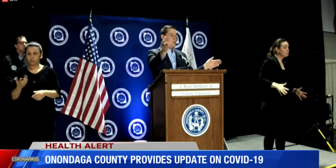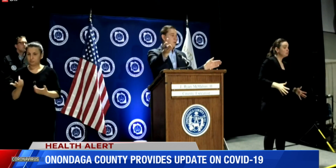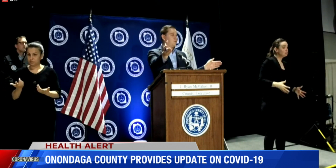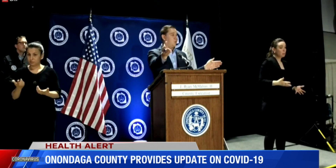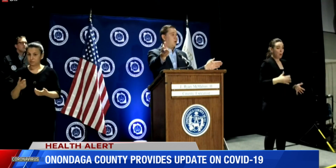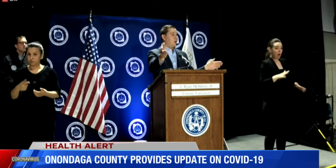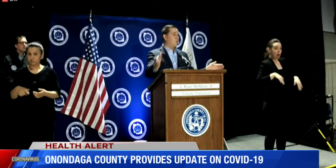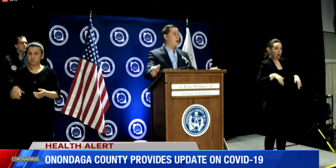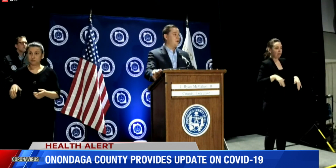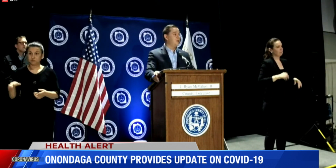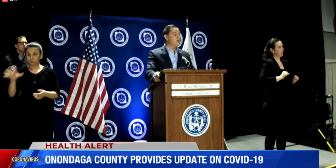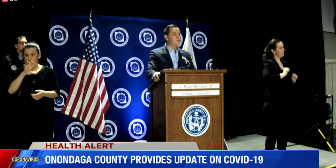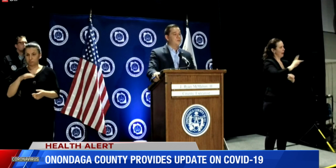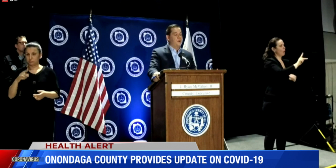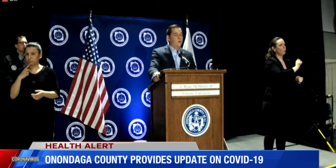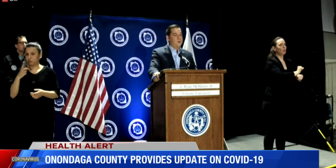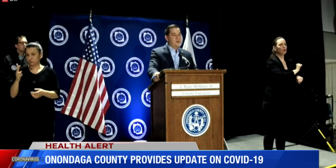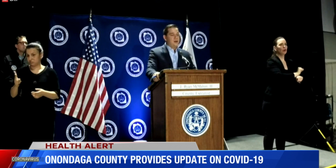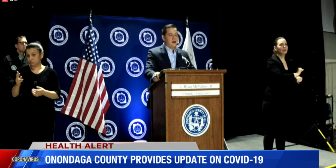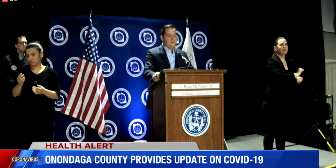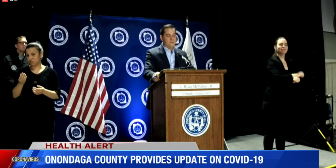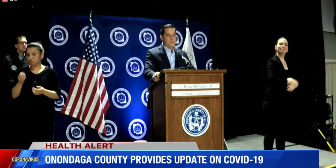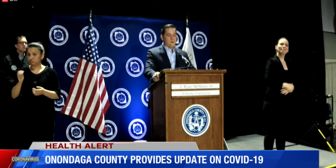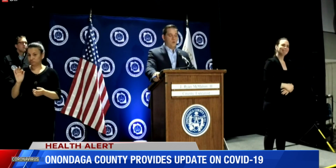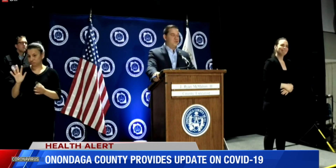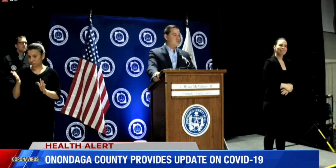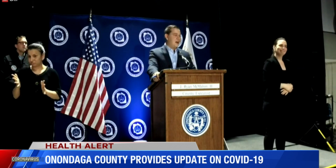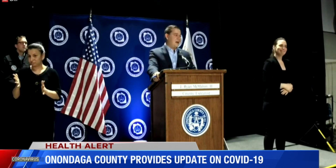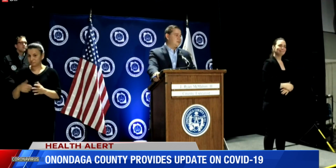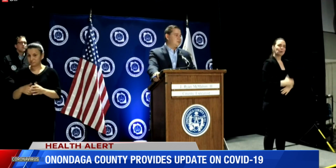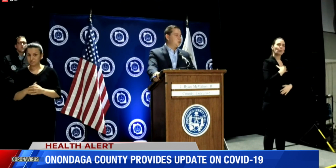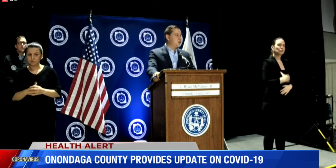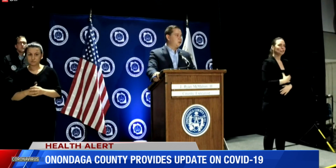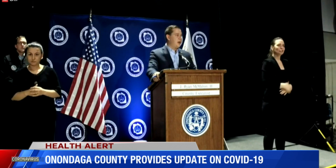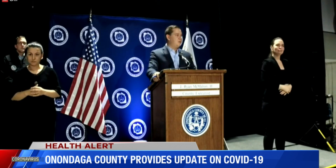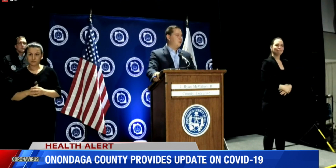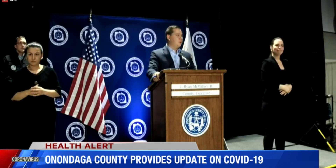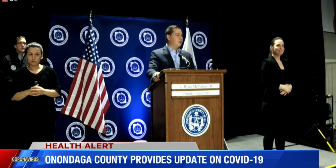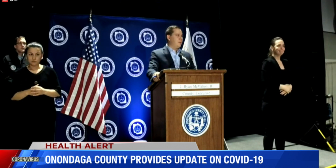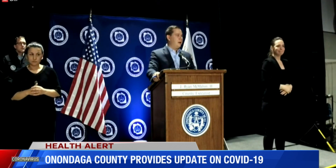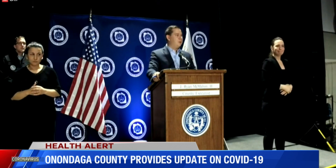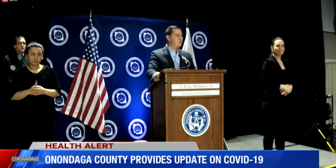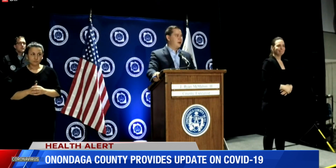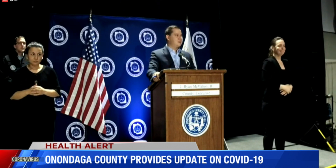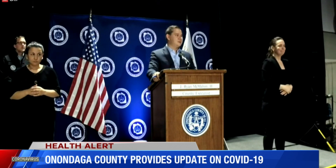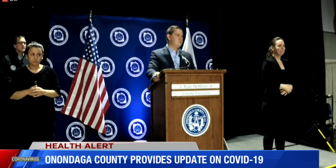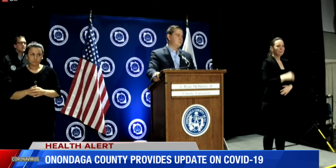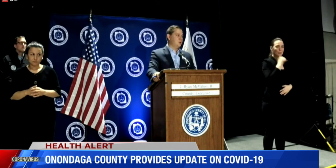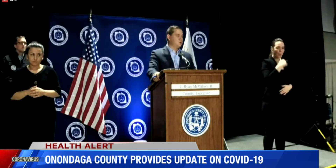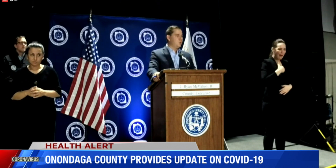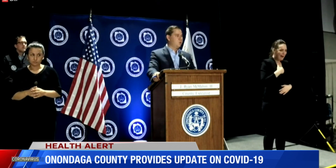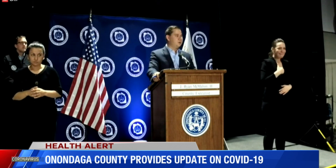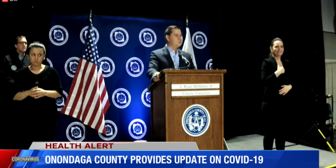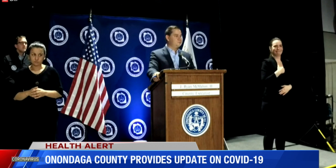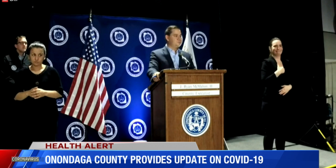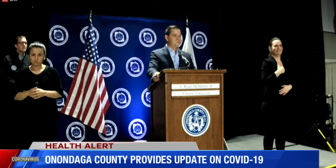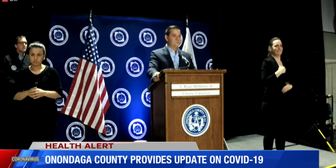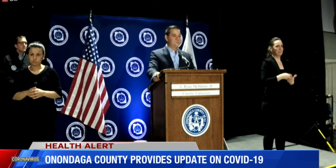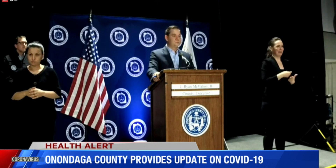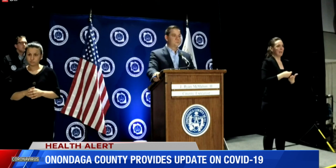a lot of people off to work, right? So we don't have the ability to buy all those tests, or else we